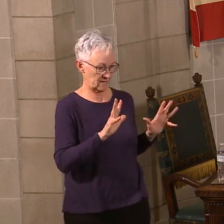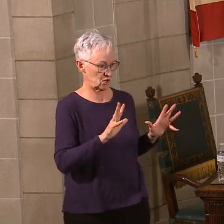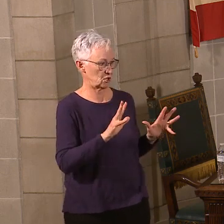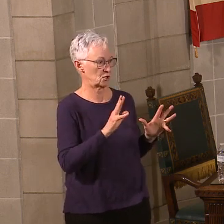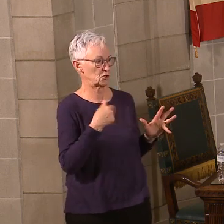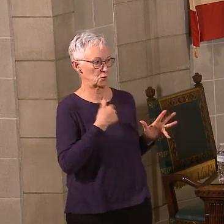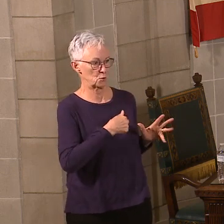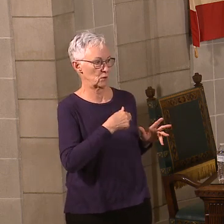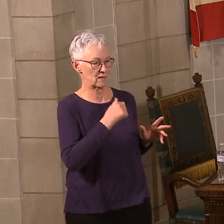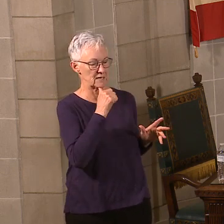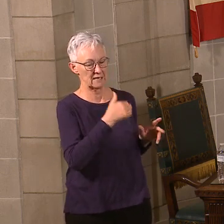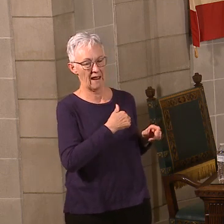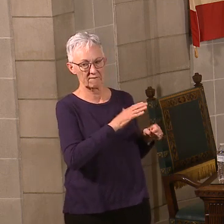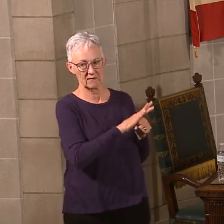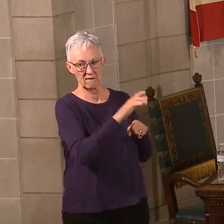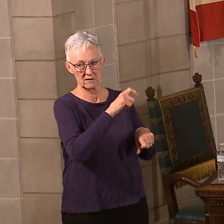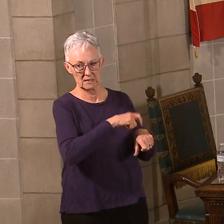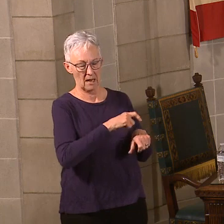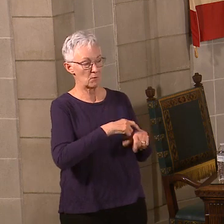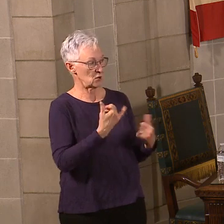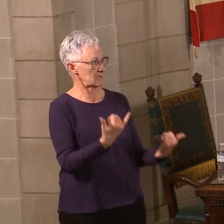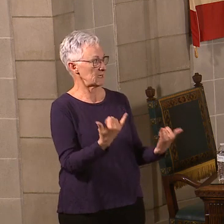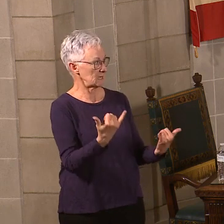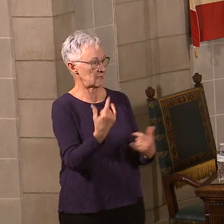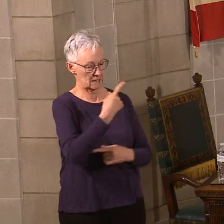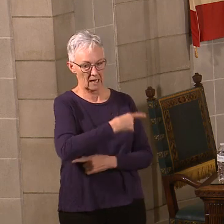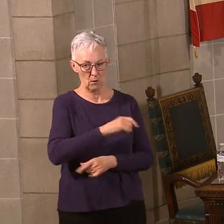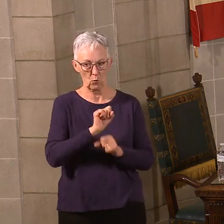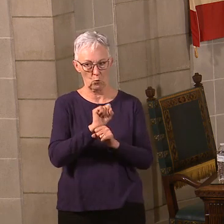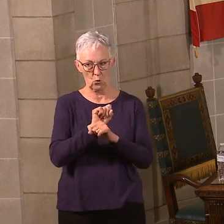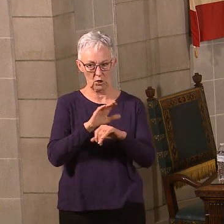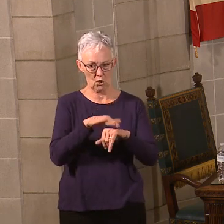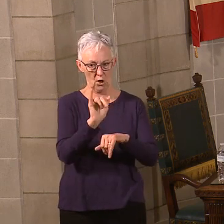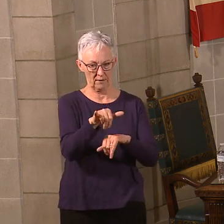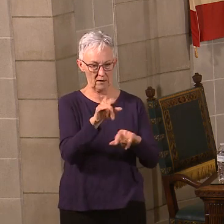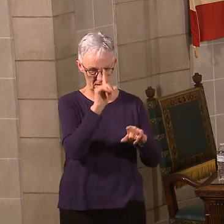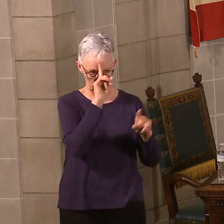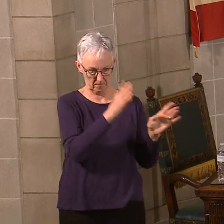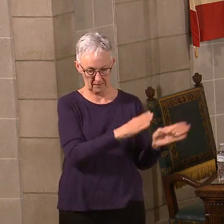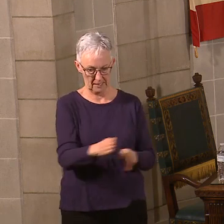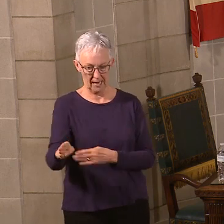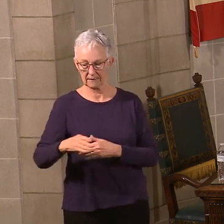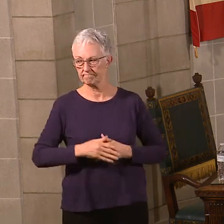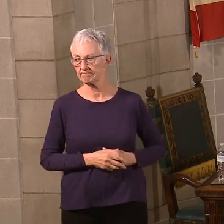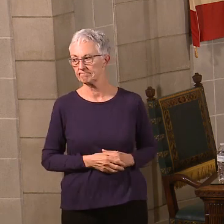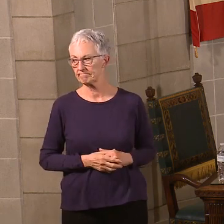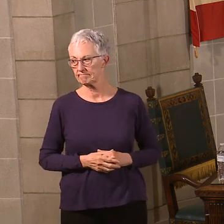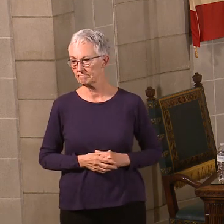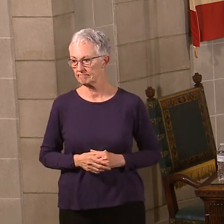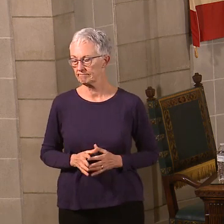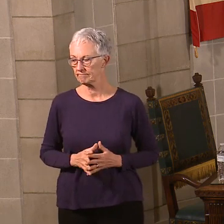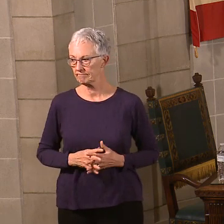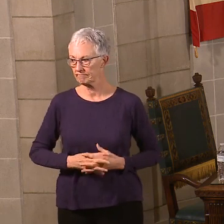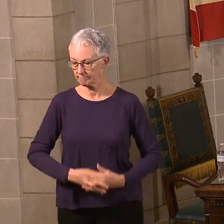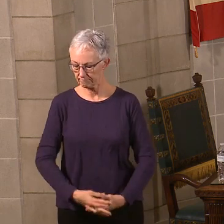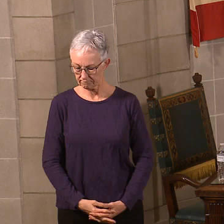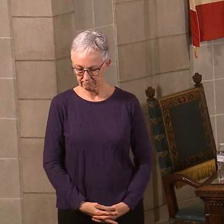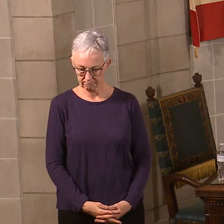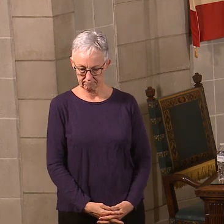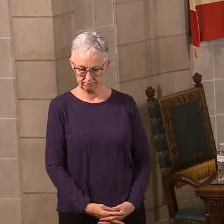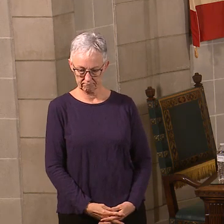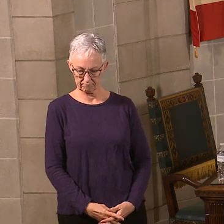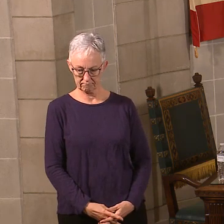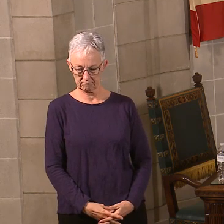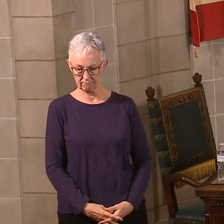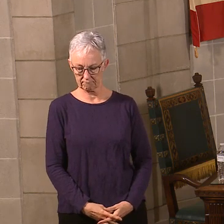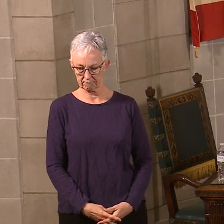into doing that planning starting today for a rollout later this week. Tara Campbell has a follow-up question. She wants to know if you're